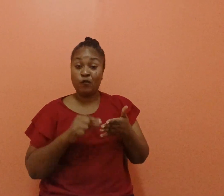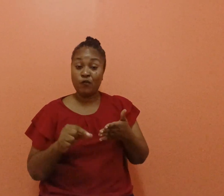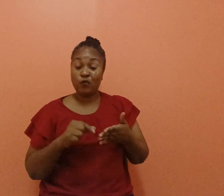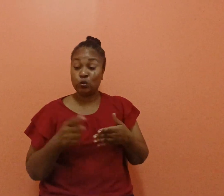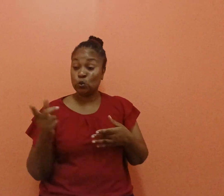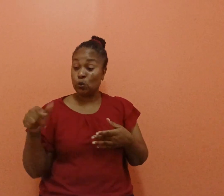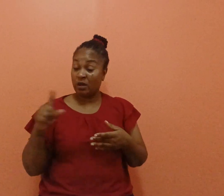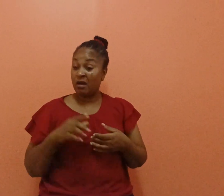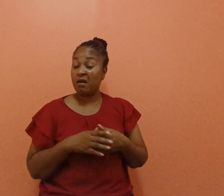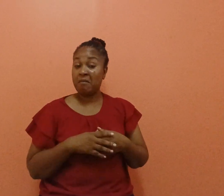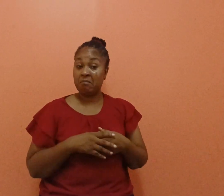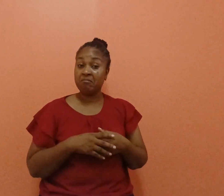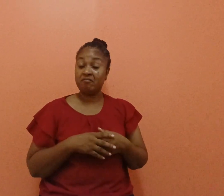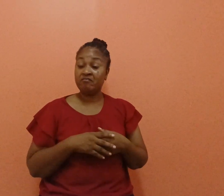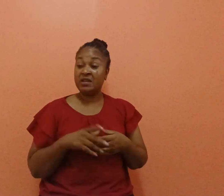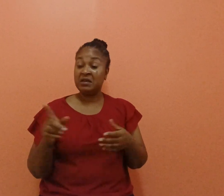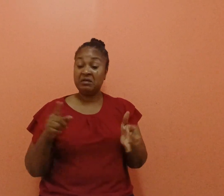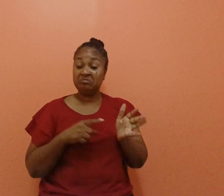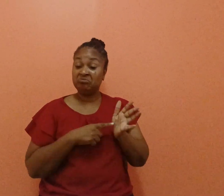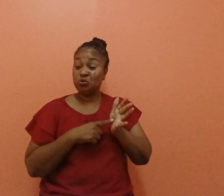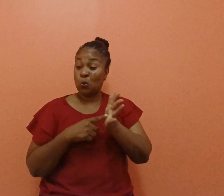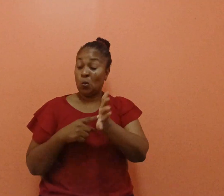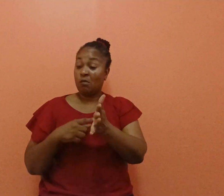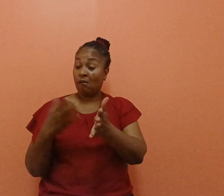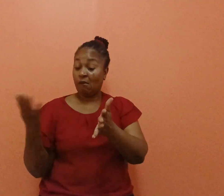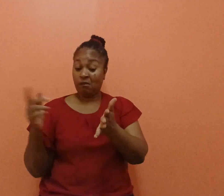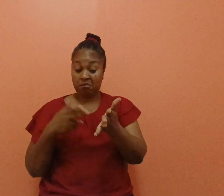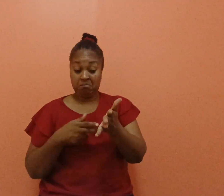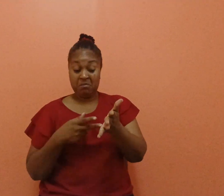showing that everything pointed to him.